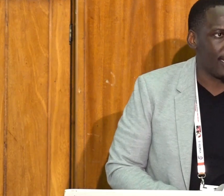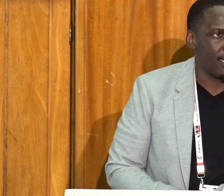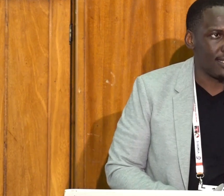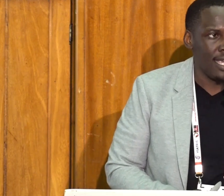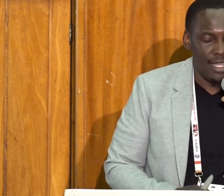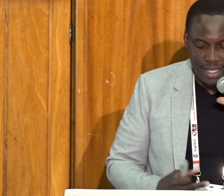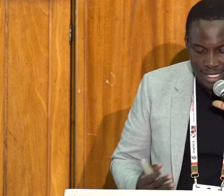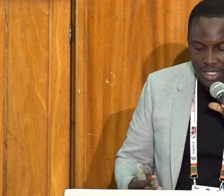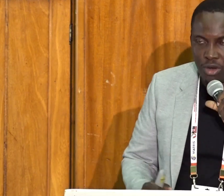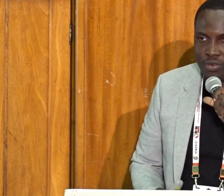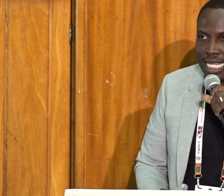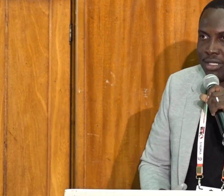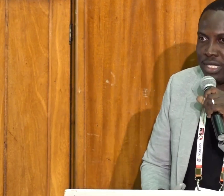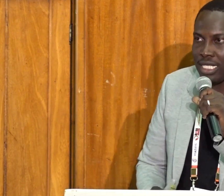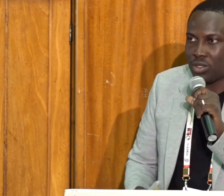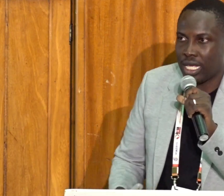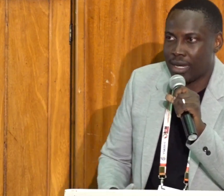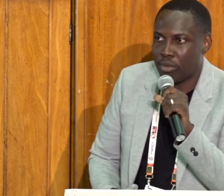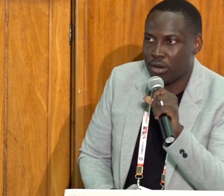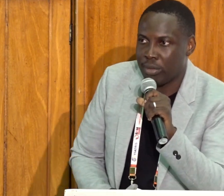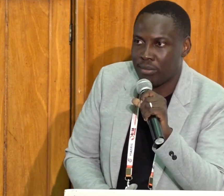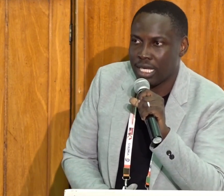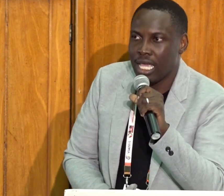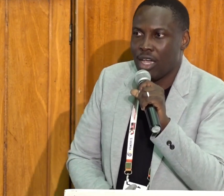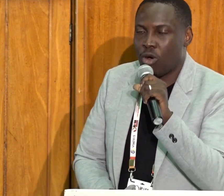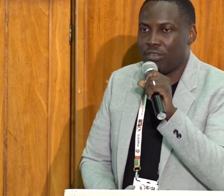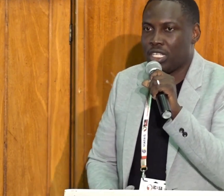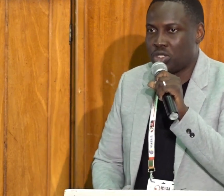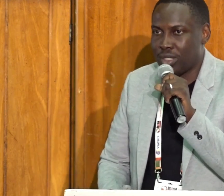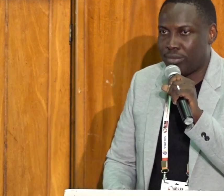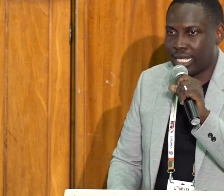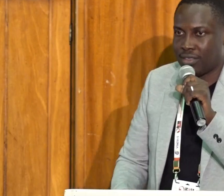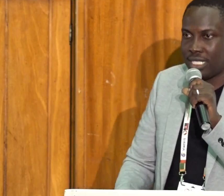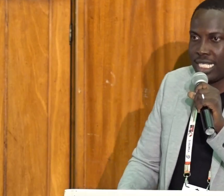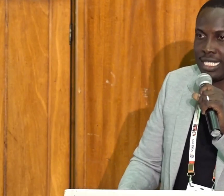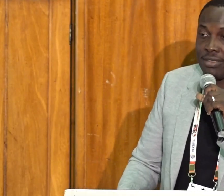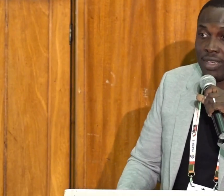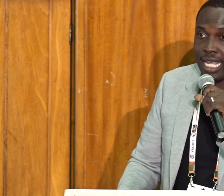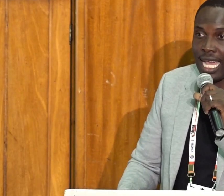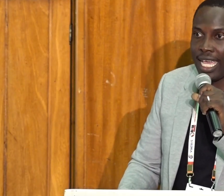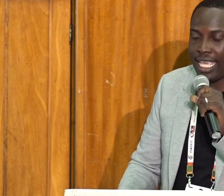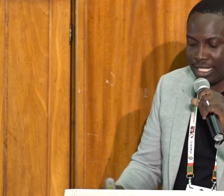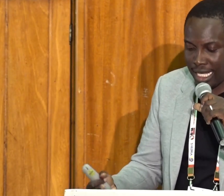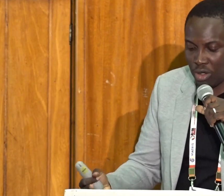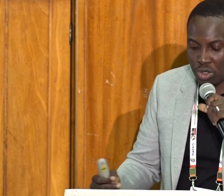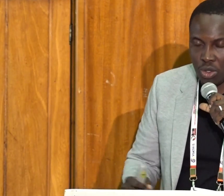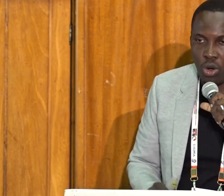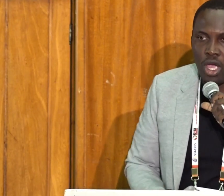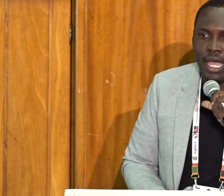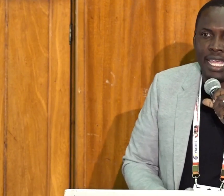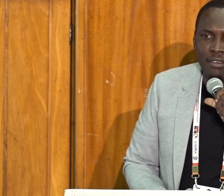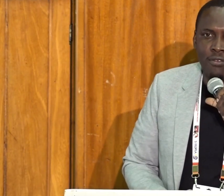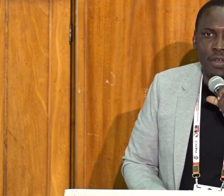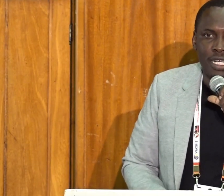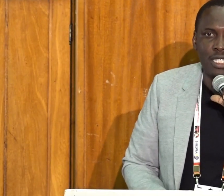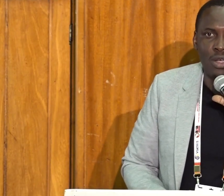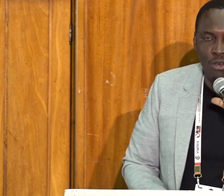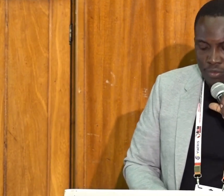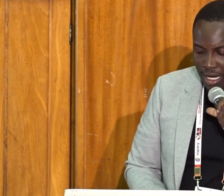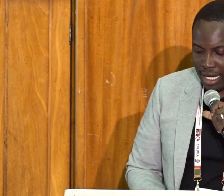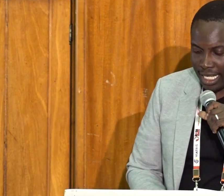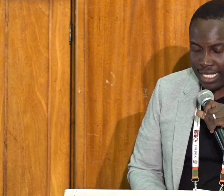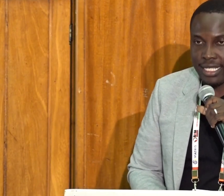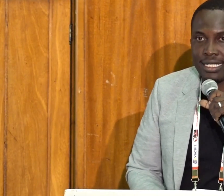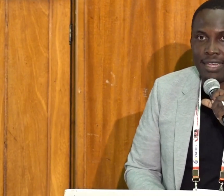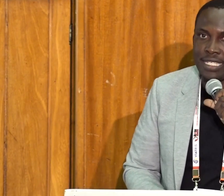during pregnancy, the risk of transmitting to the unborn baby or even during breastfeeding is very high. And they also have risk